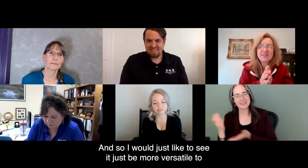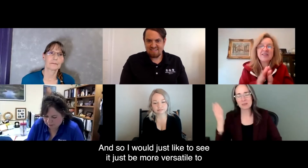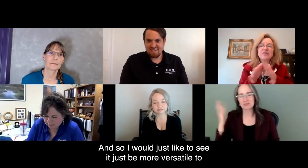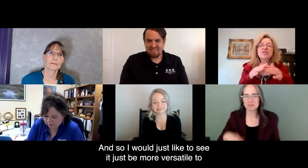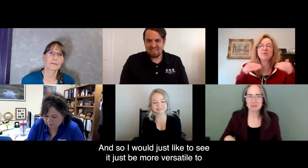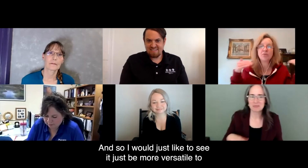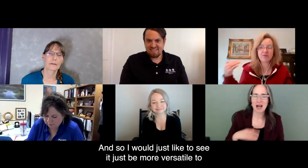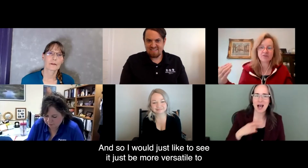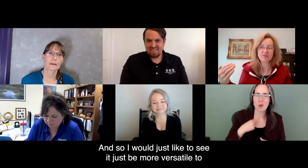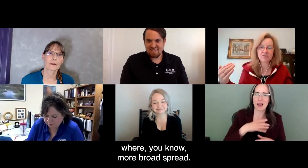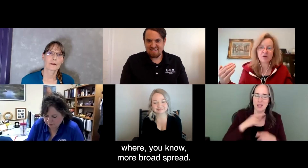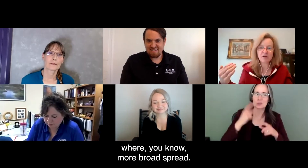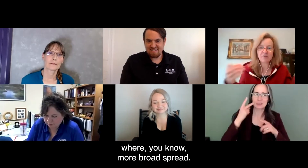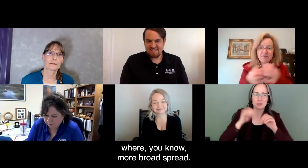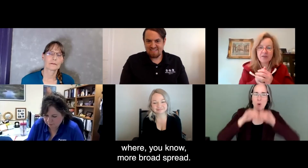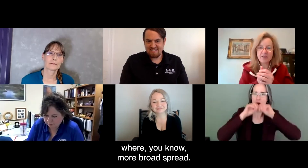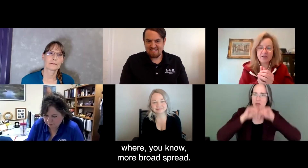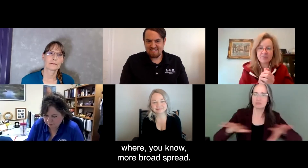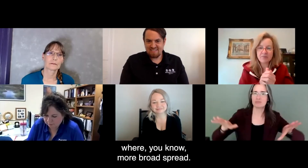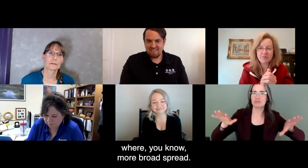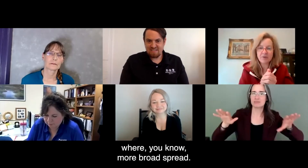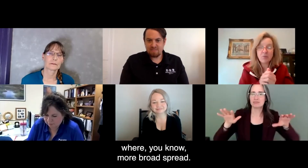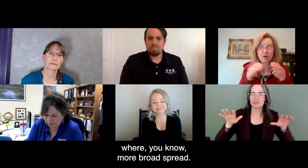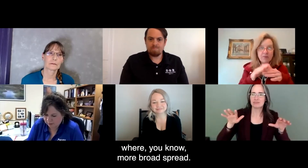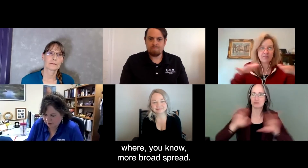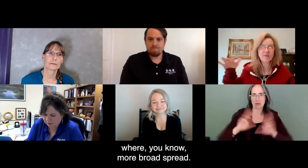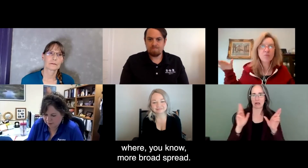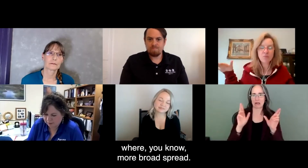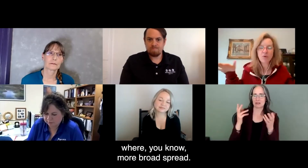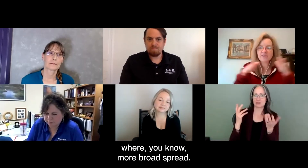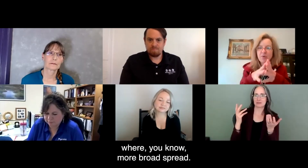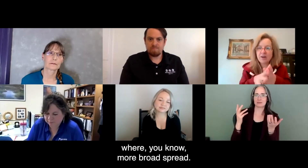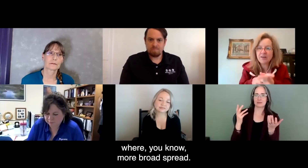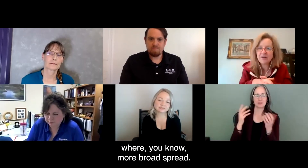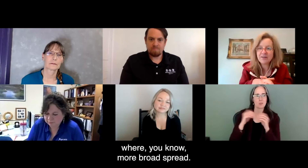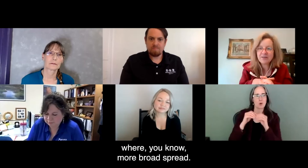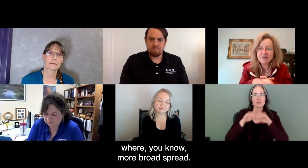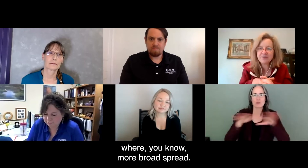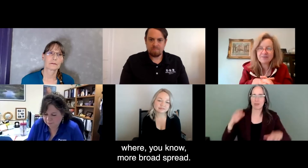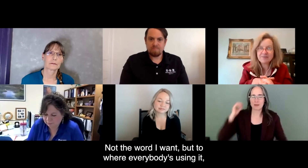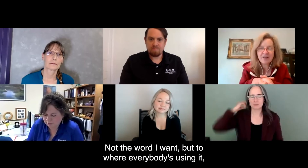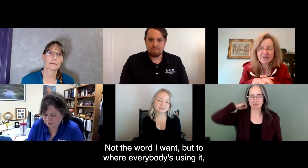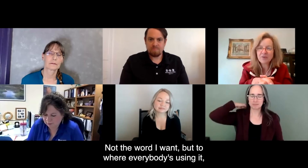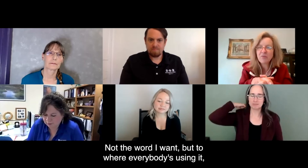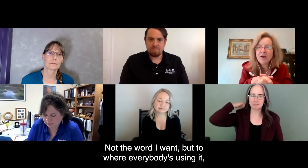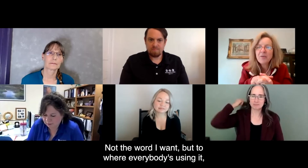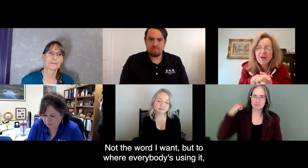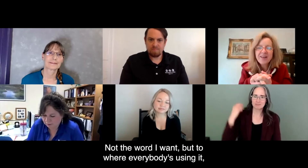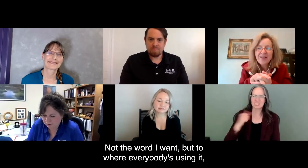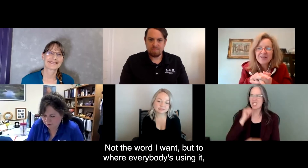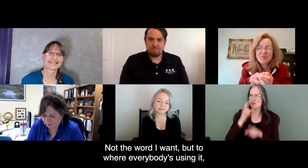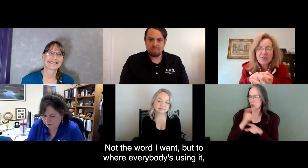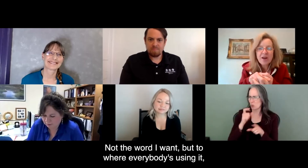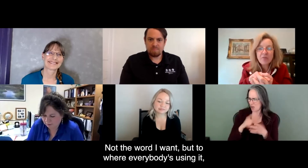like to see it just be more versatile to where, or more broad spread. Not the word I want,